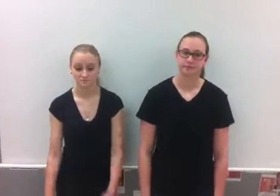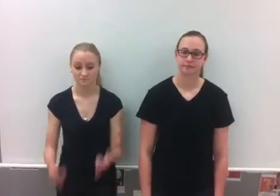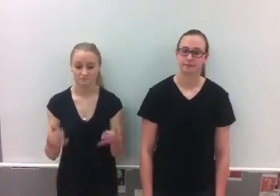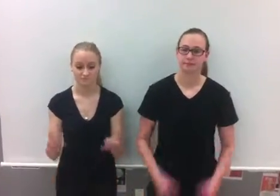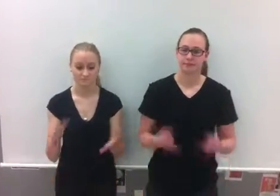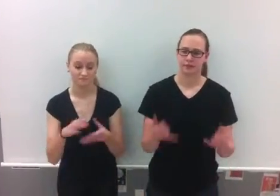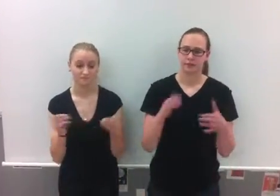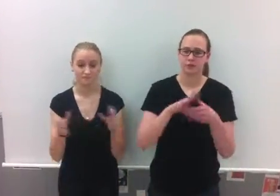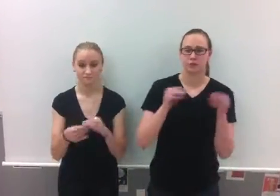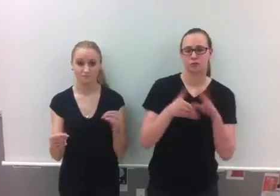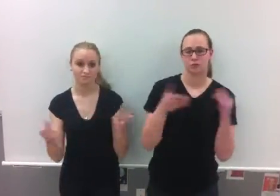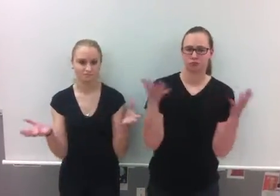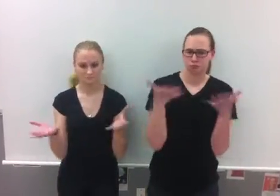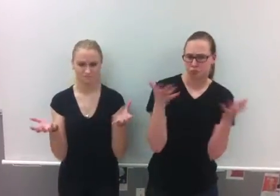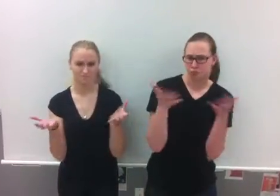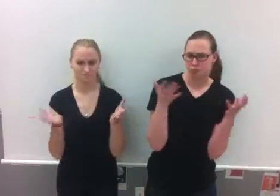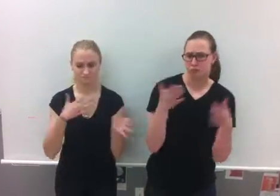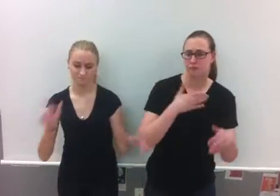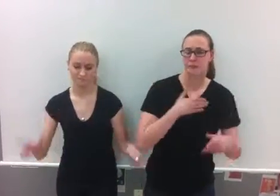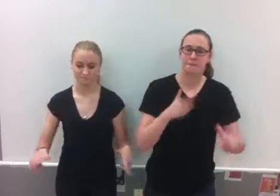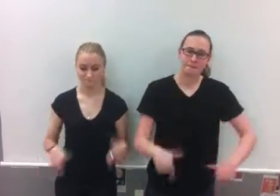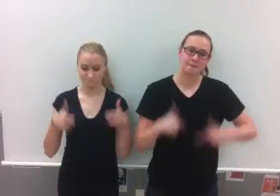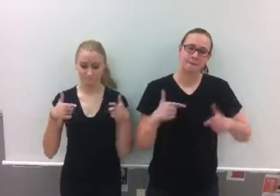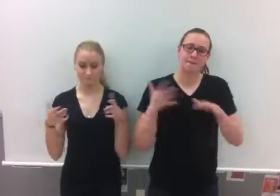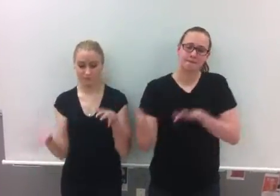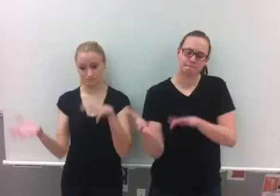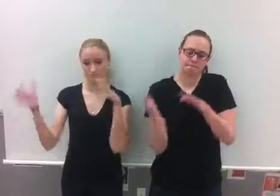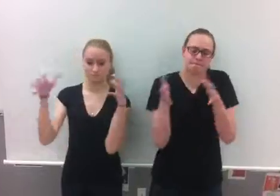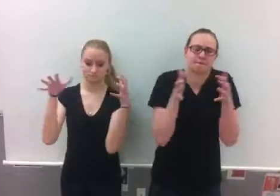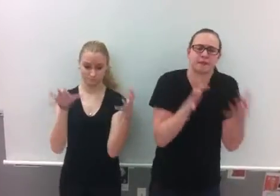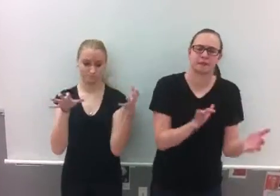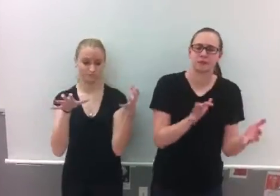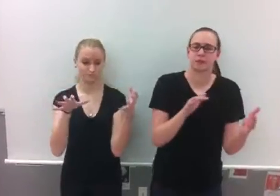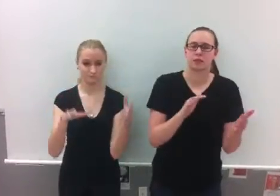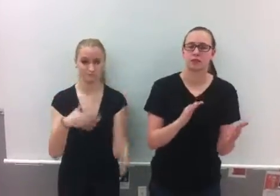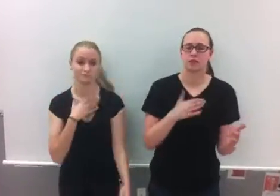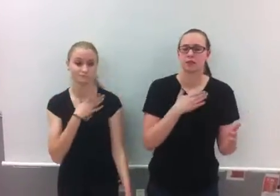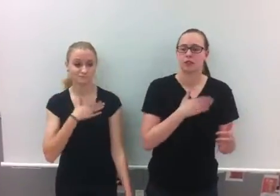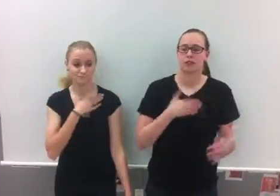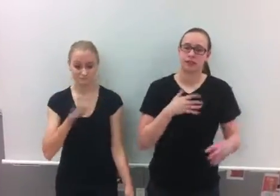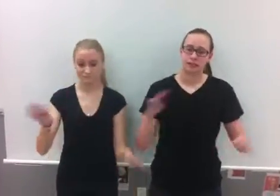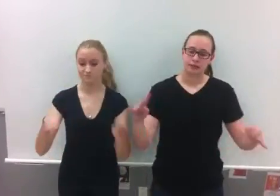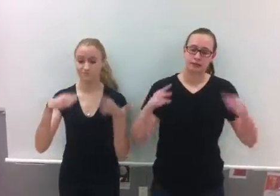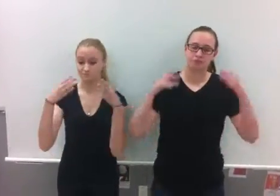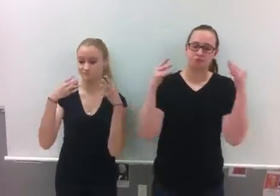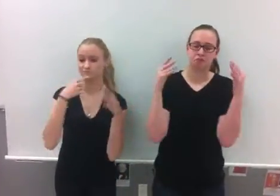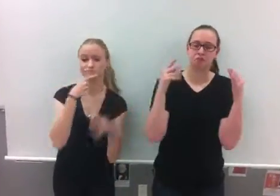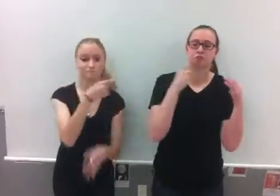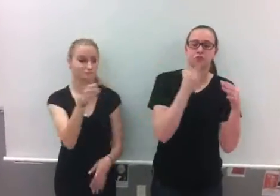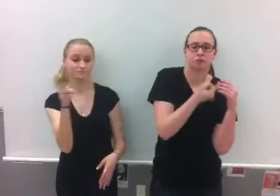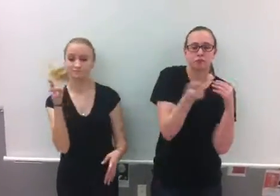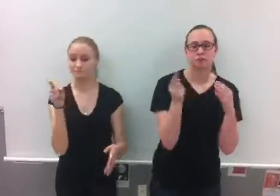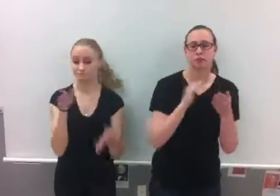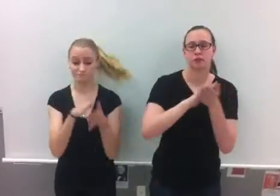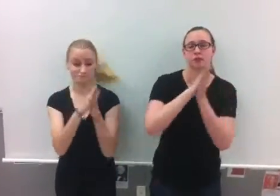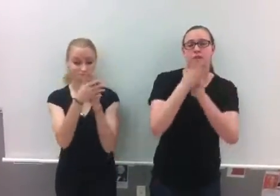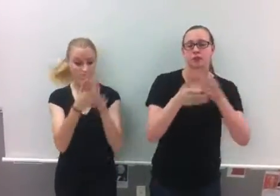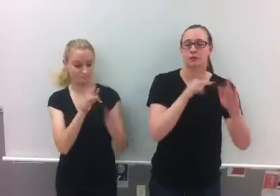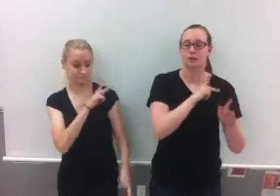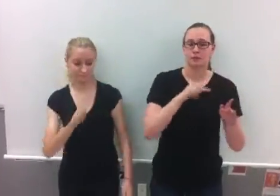Now this is a story all about how my life got first turned upside down and I'd like to take a man and just sit right back. I'll tell you how I